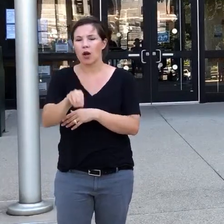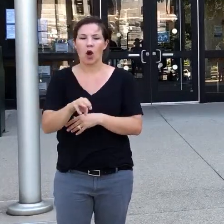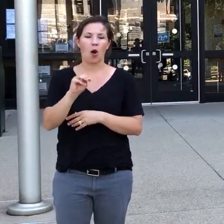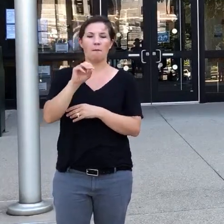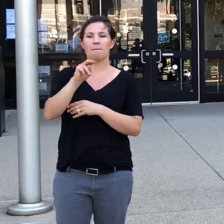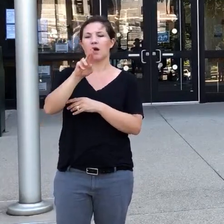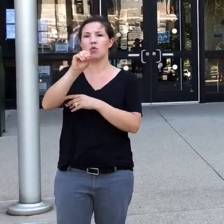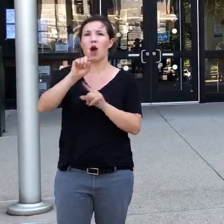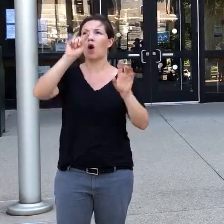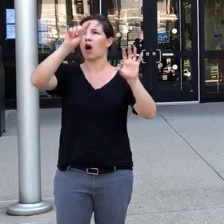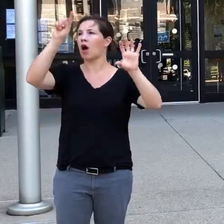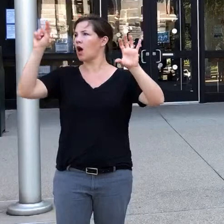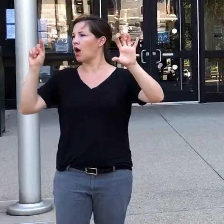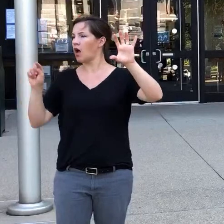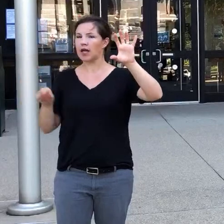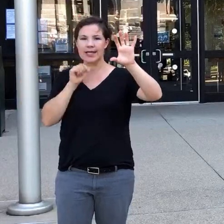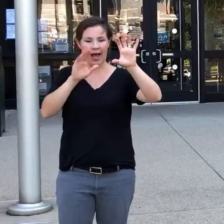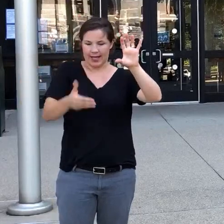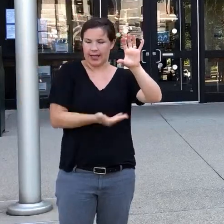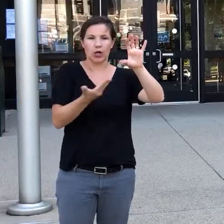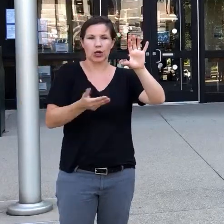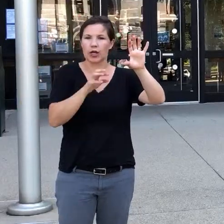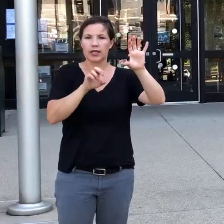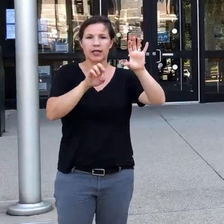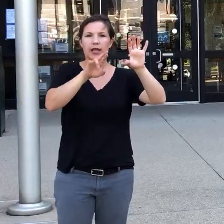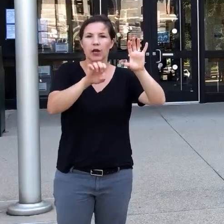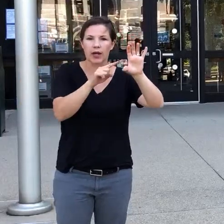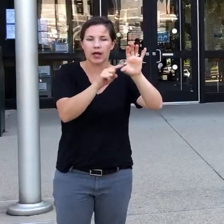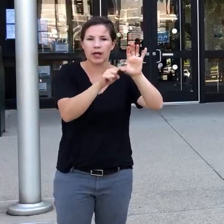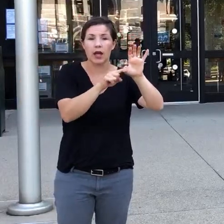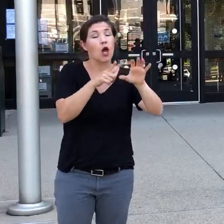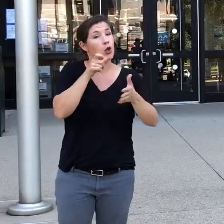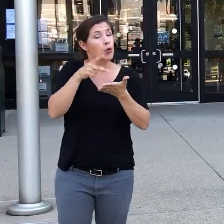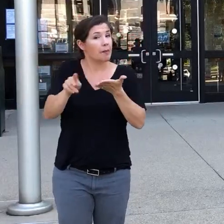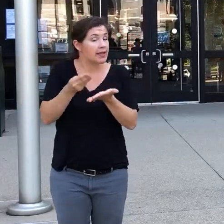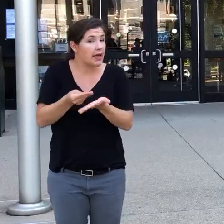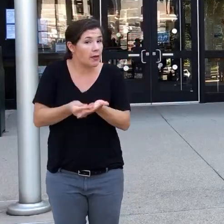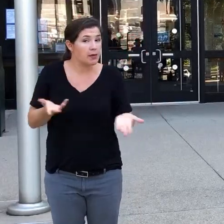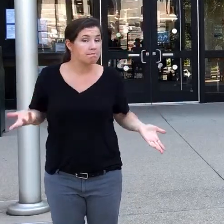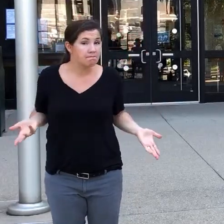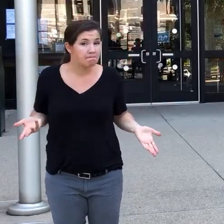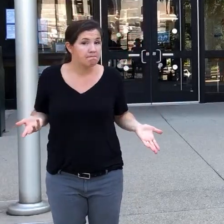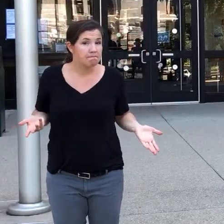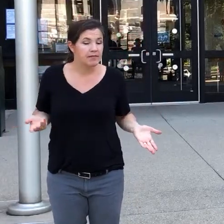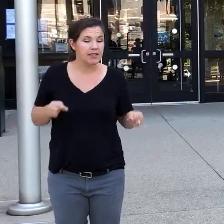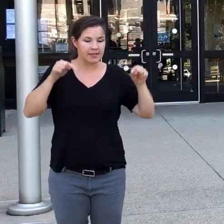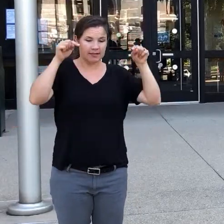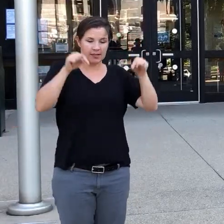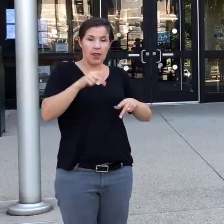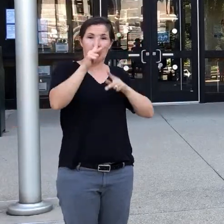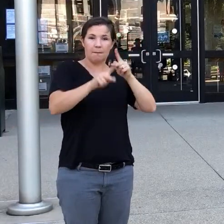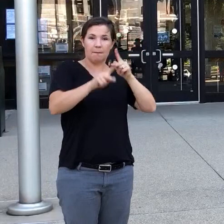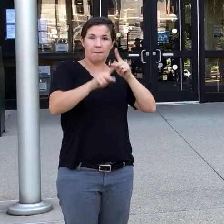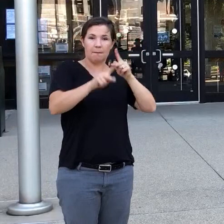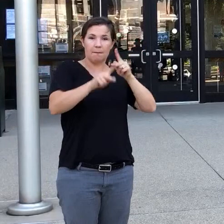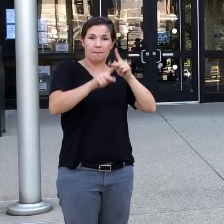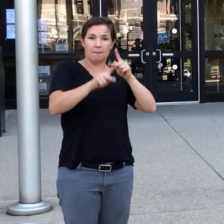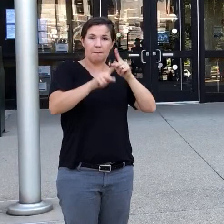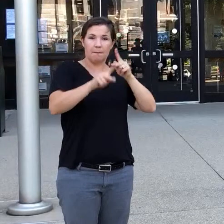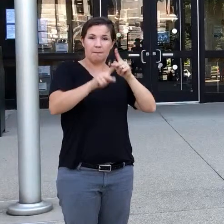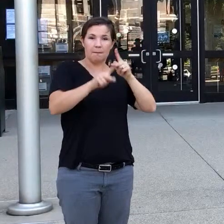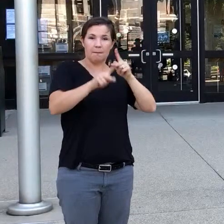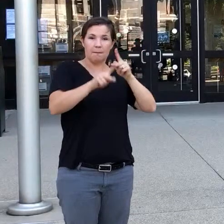Monroe County than Erie County. And guess who paid his salary? The people of Erie County.